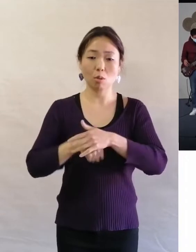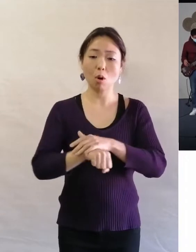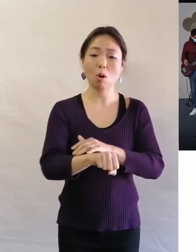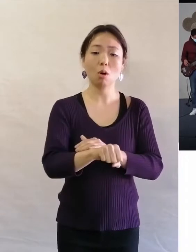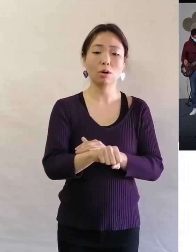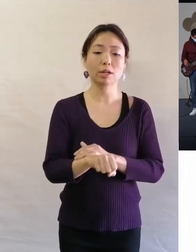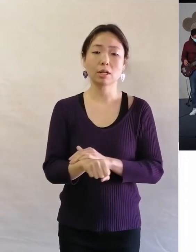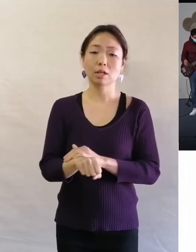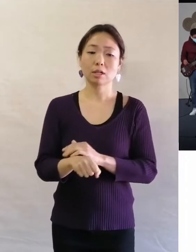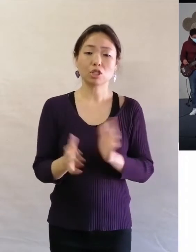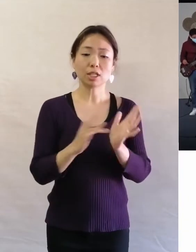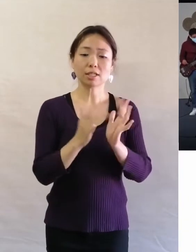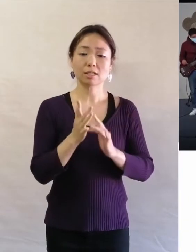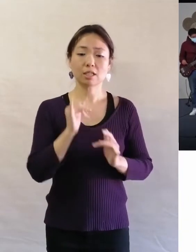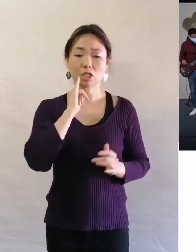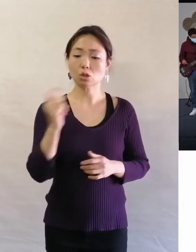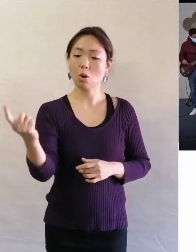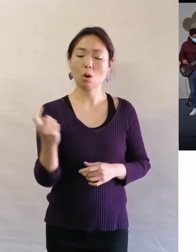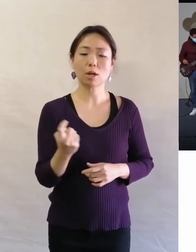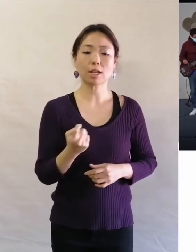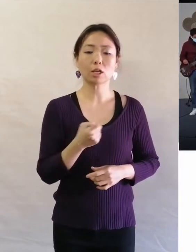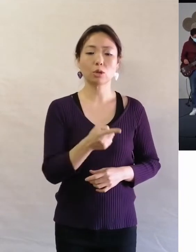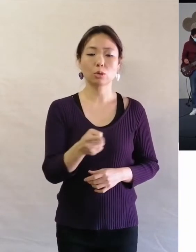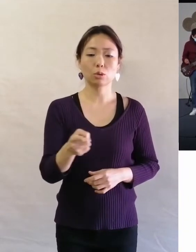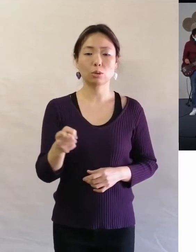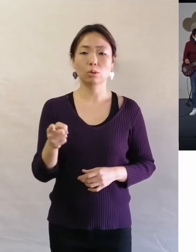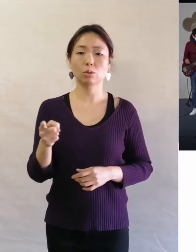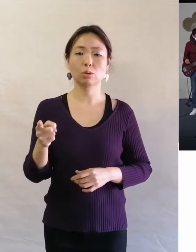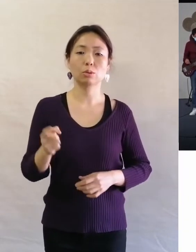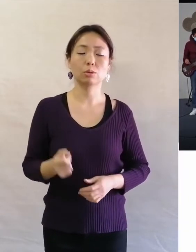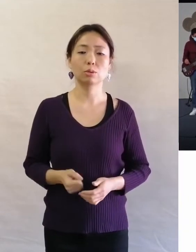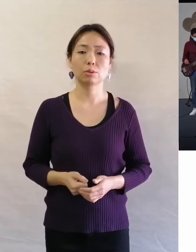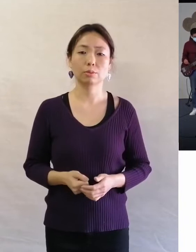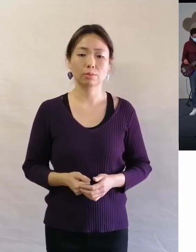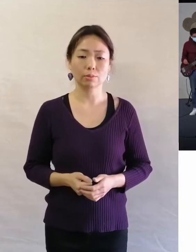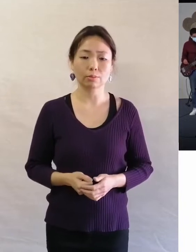is born. Jesus is calling you.